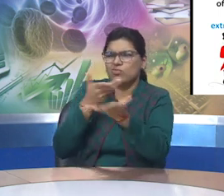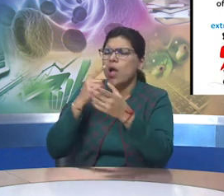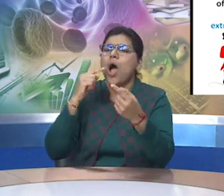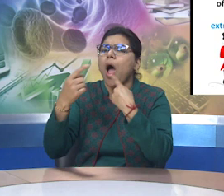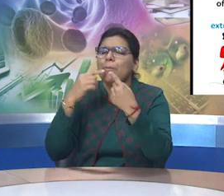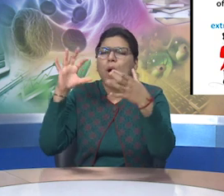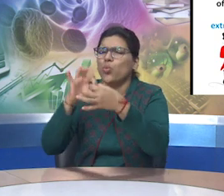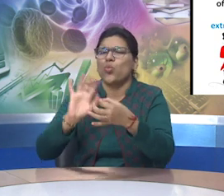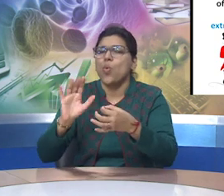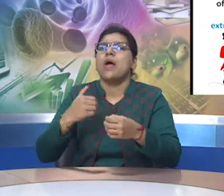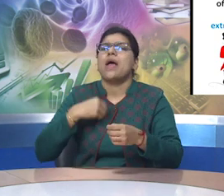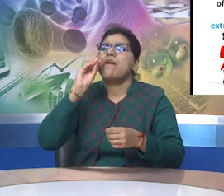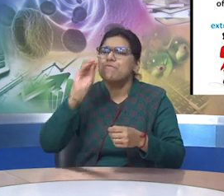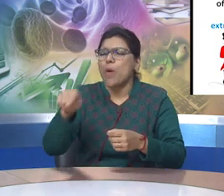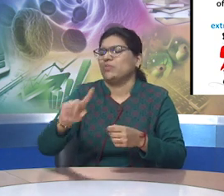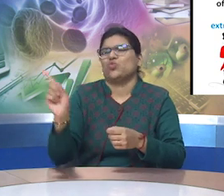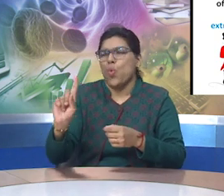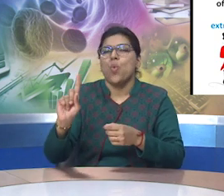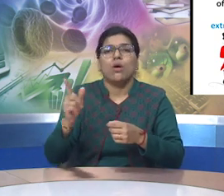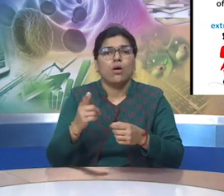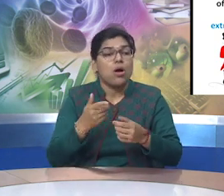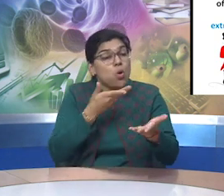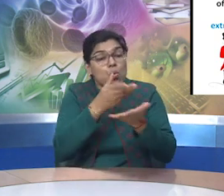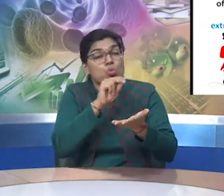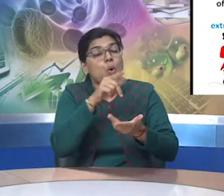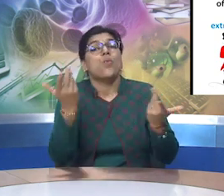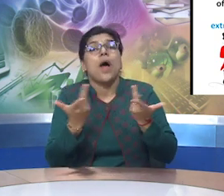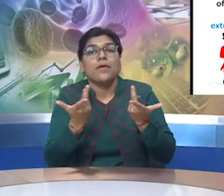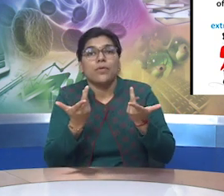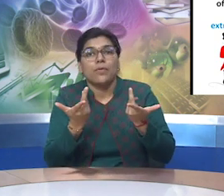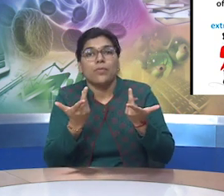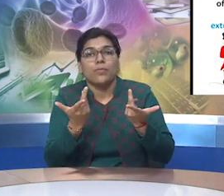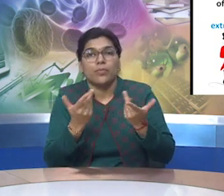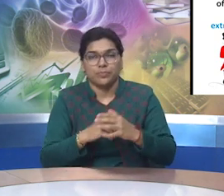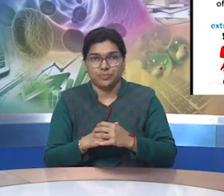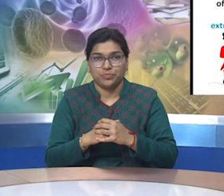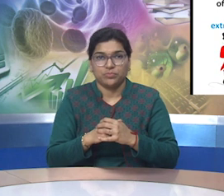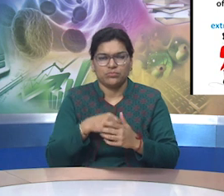looked extremely upset and angry.